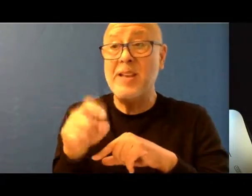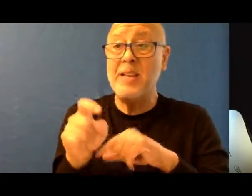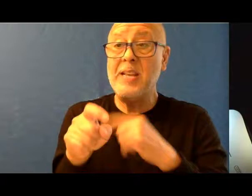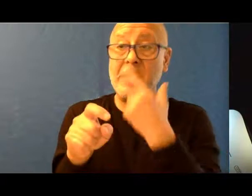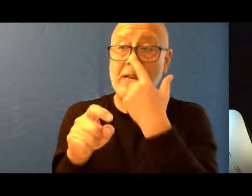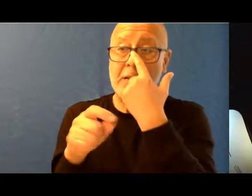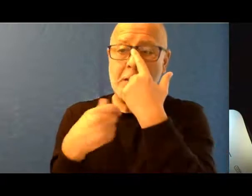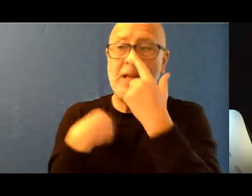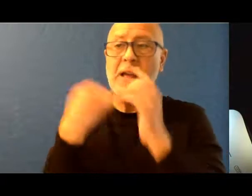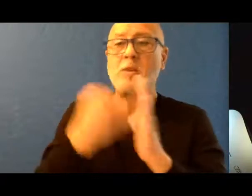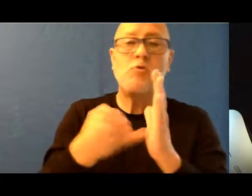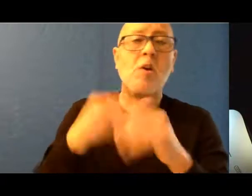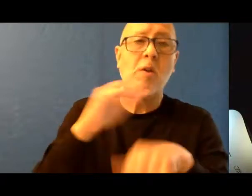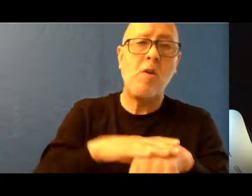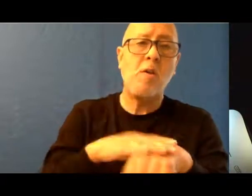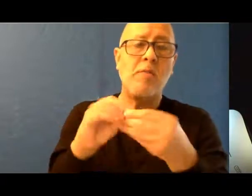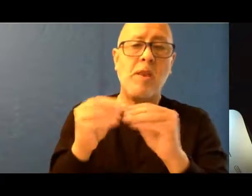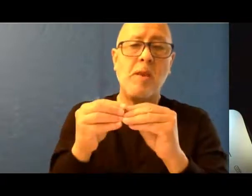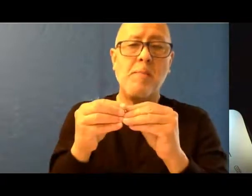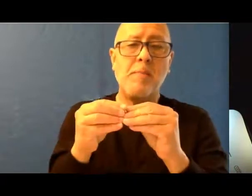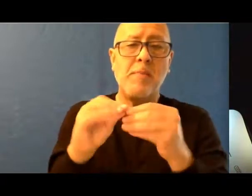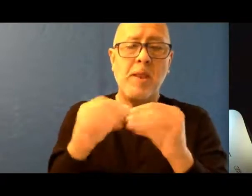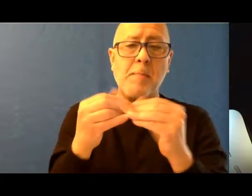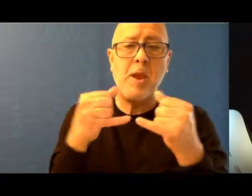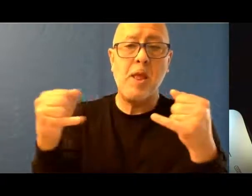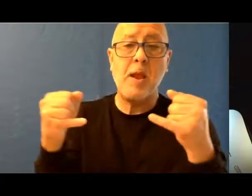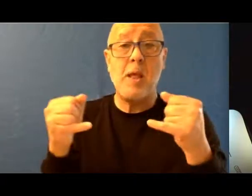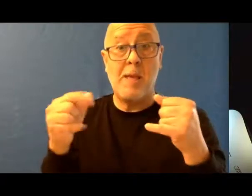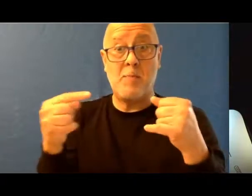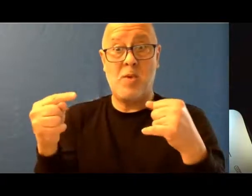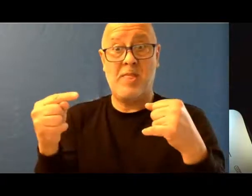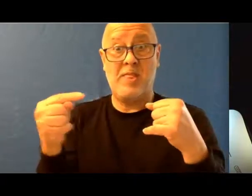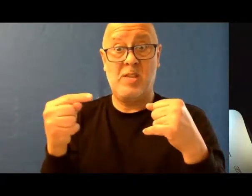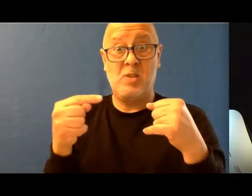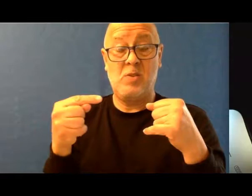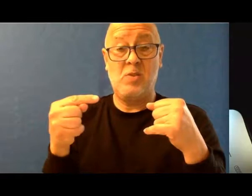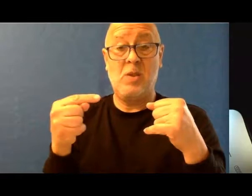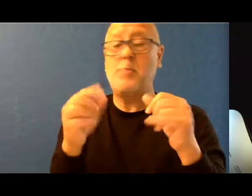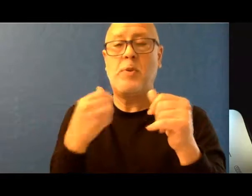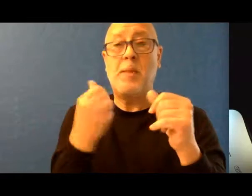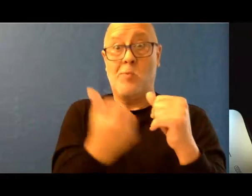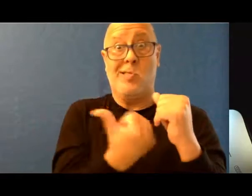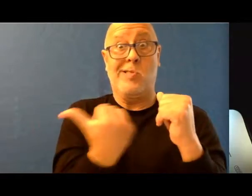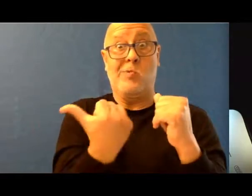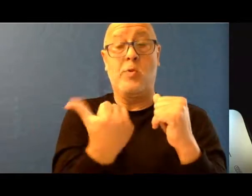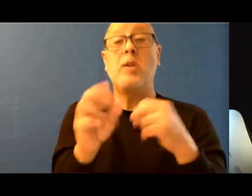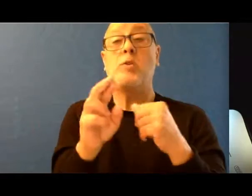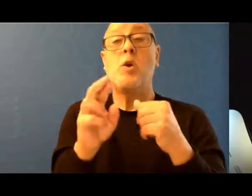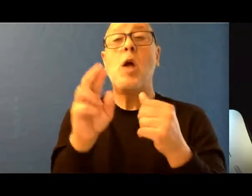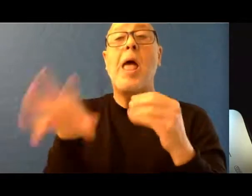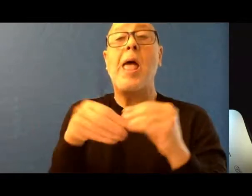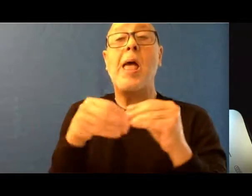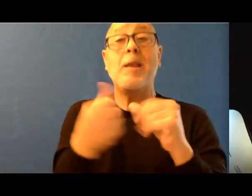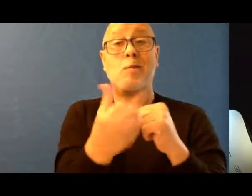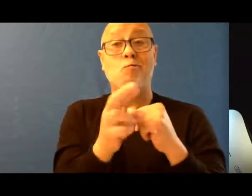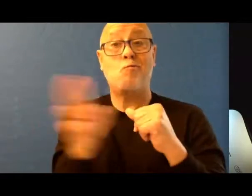could draw it on the number line. I'm going this way because I'm adding. Adding goes to the right. So I'm going